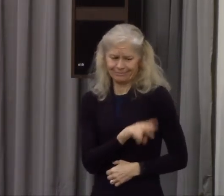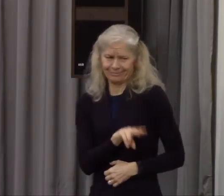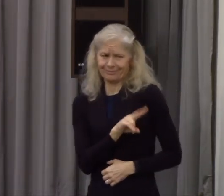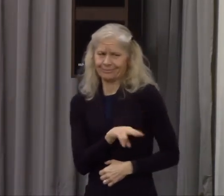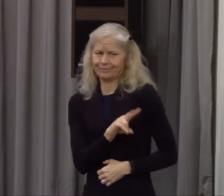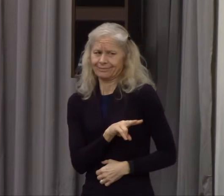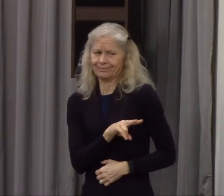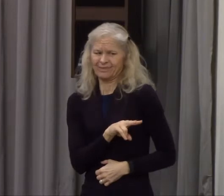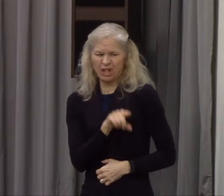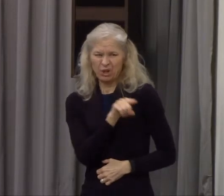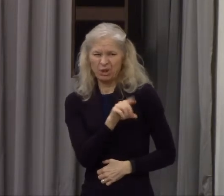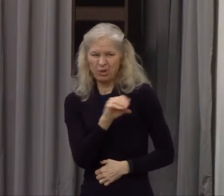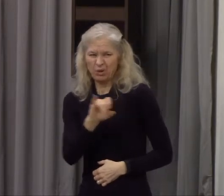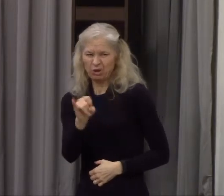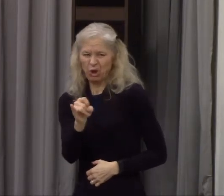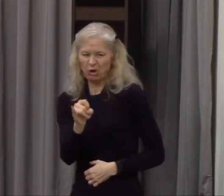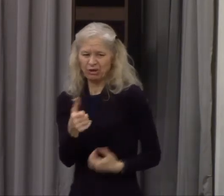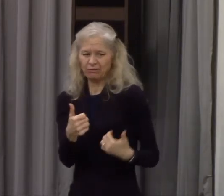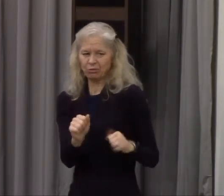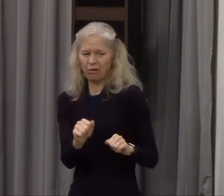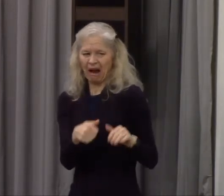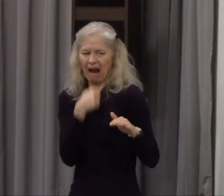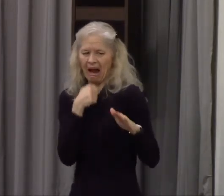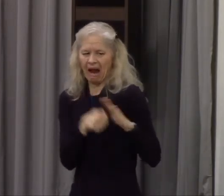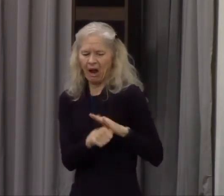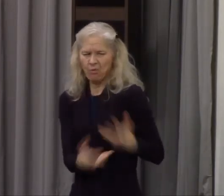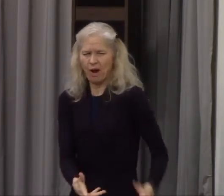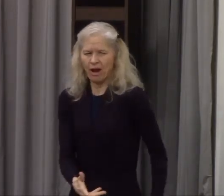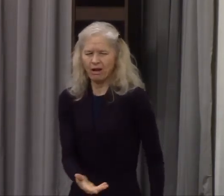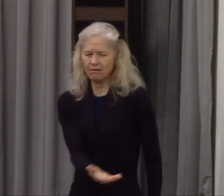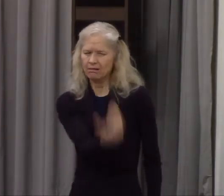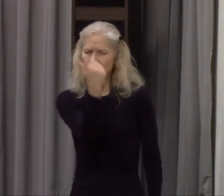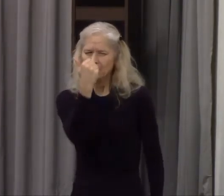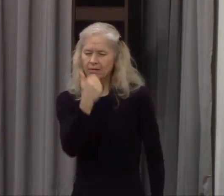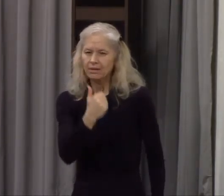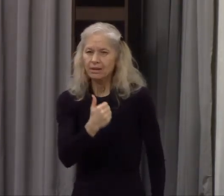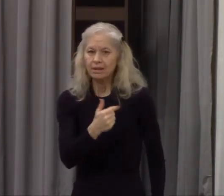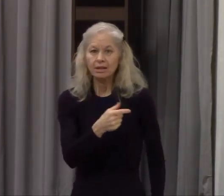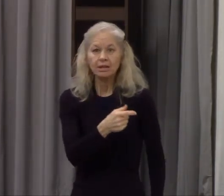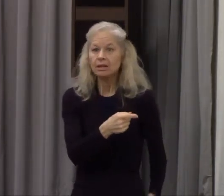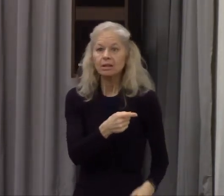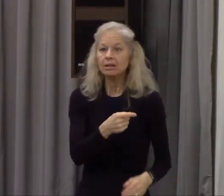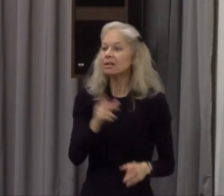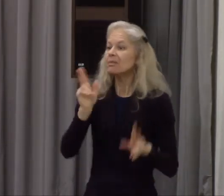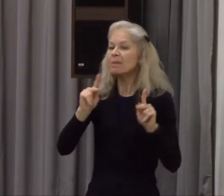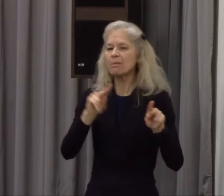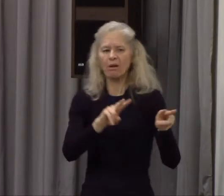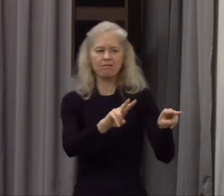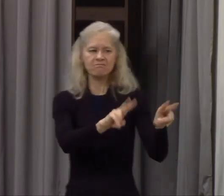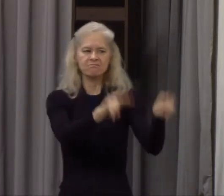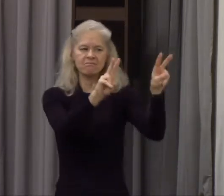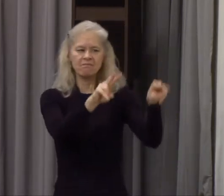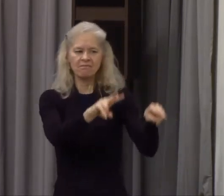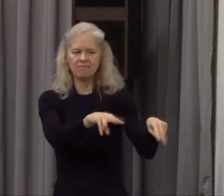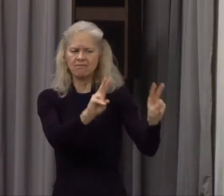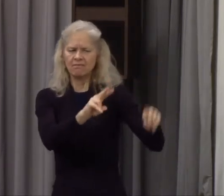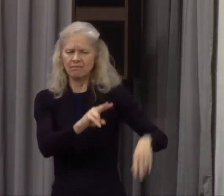cover up? See, they had to accept that judgment of the world and believe God.